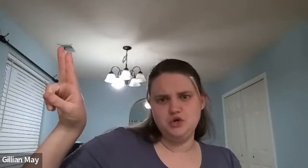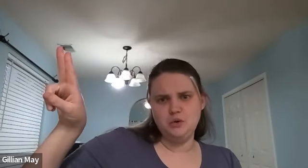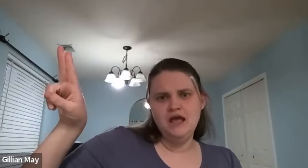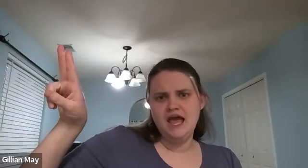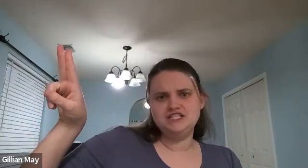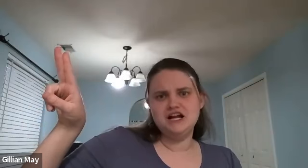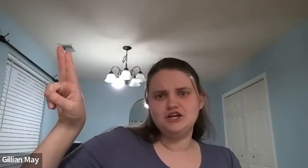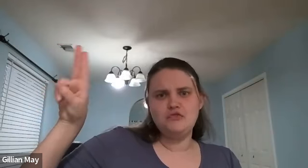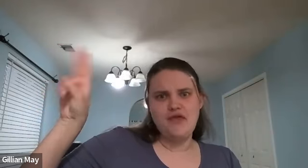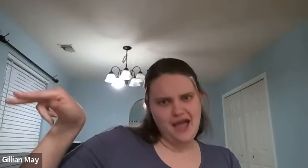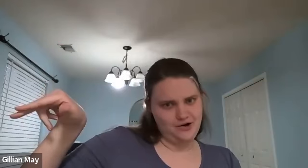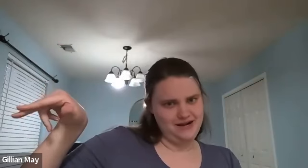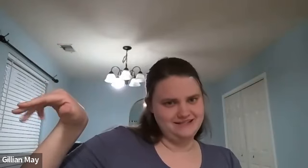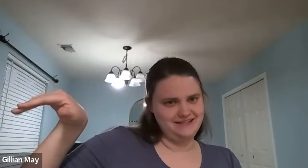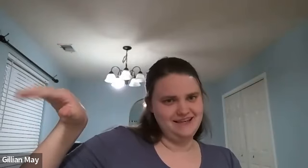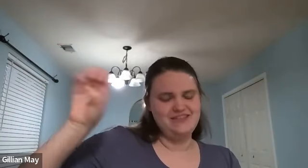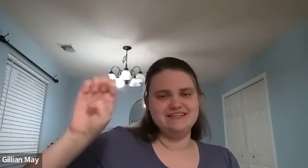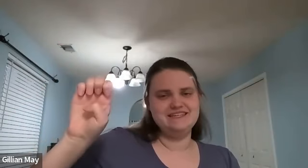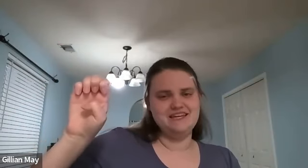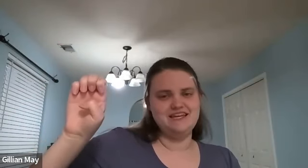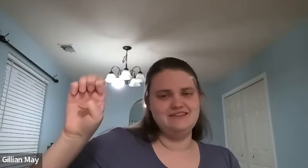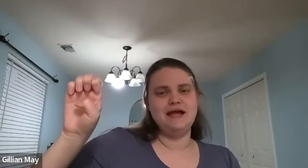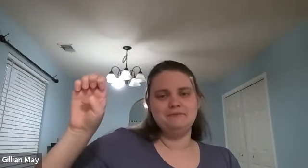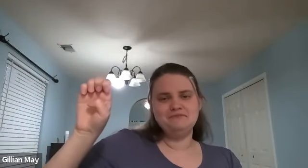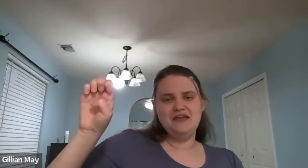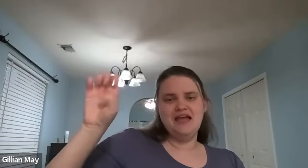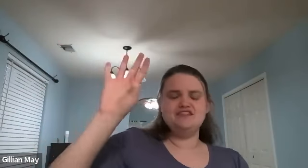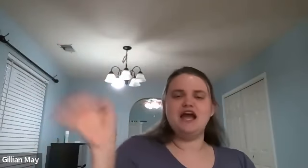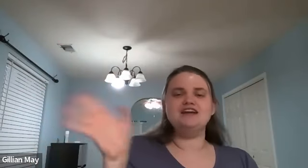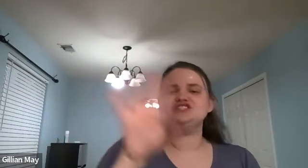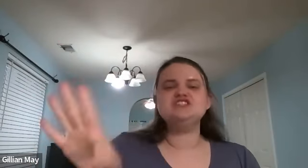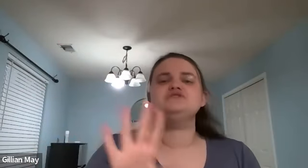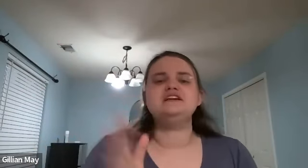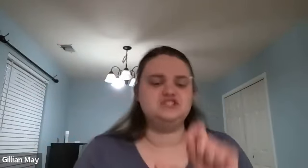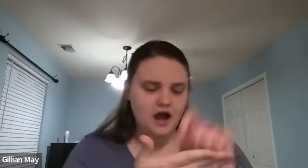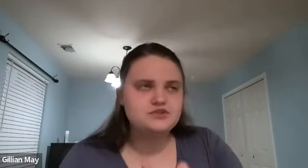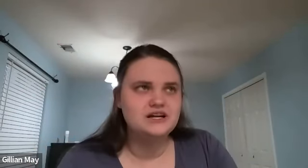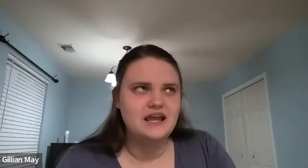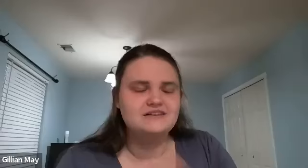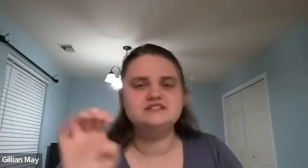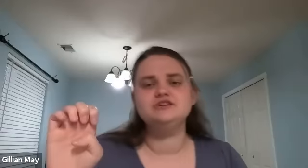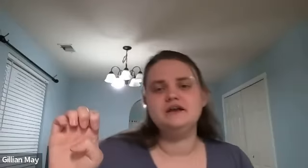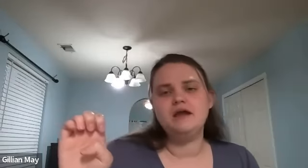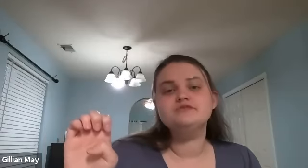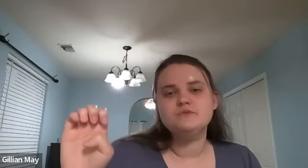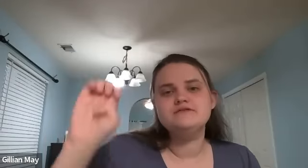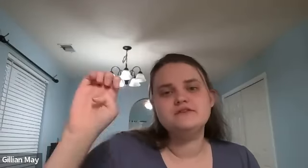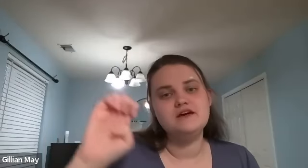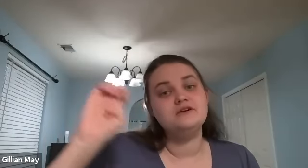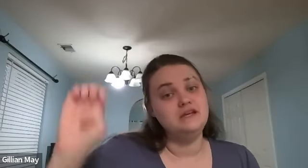QU, and she's not gonna go that crazy. And then they see the E and they're like, and then I just see you like stop trying to analyze and you're like, okay, I'm just waiting for the another E